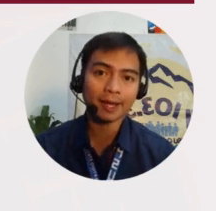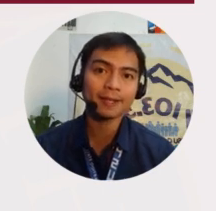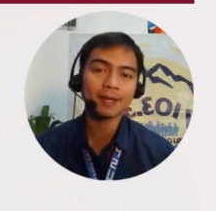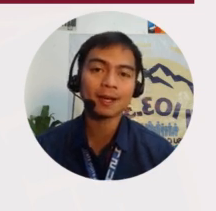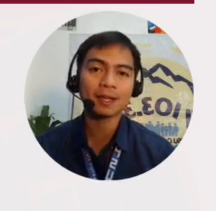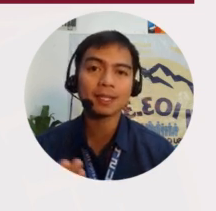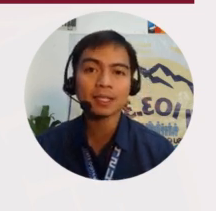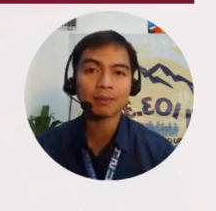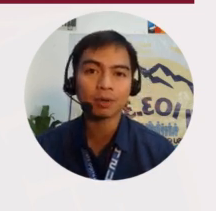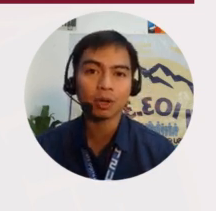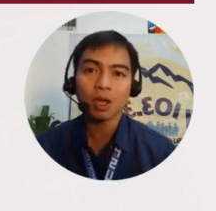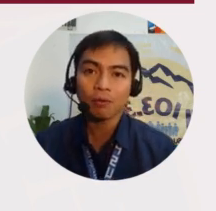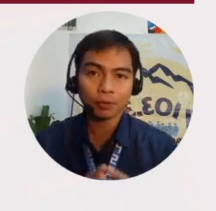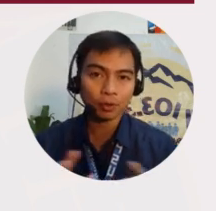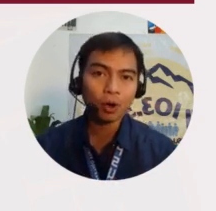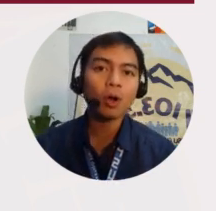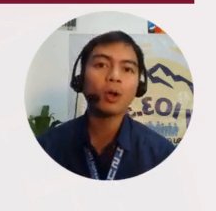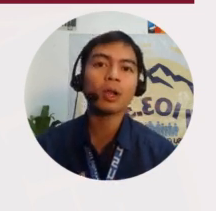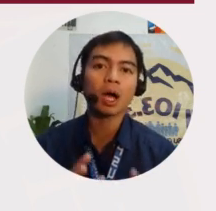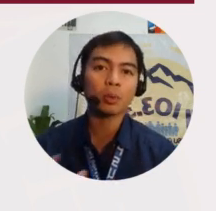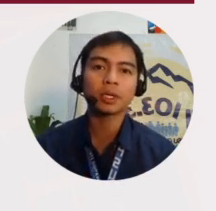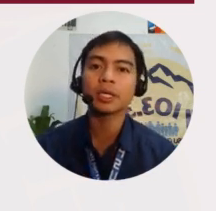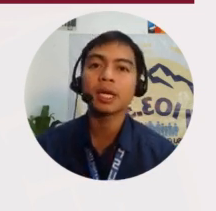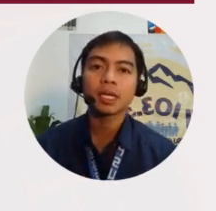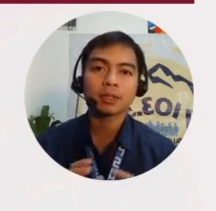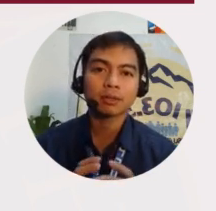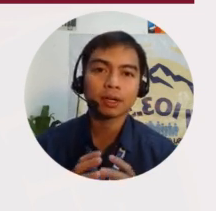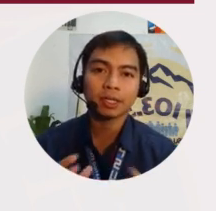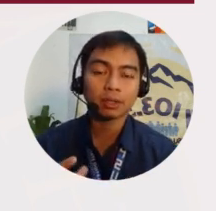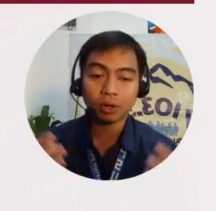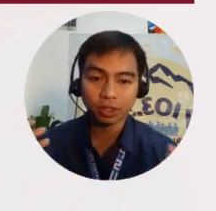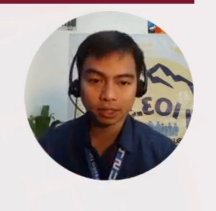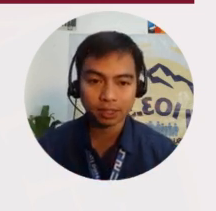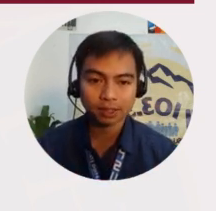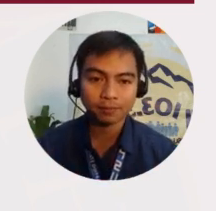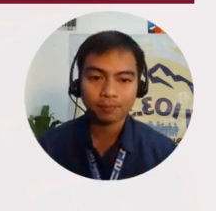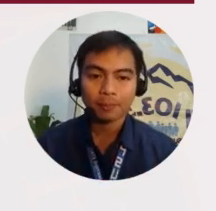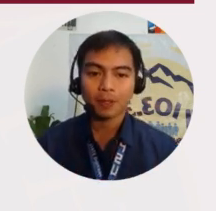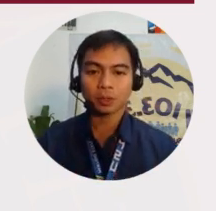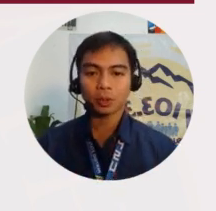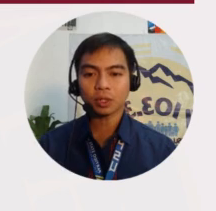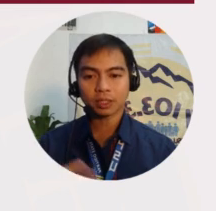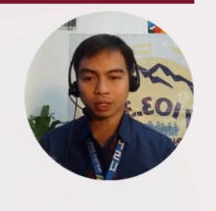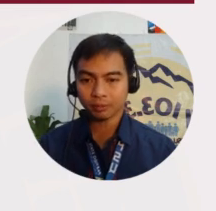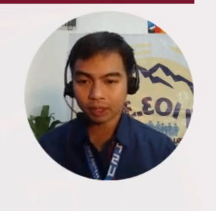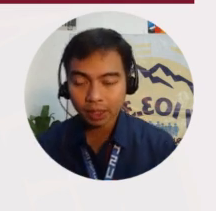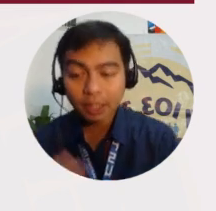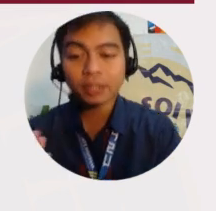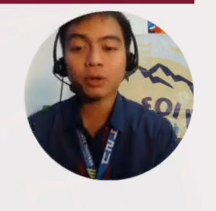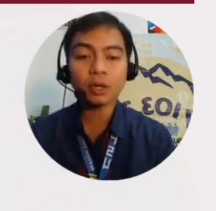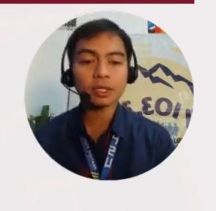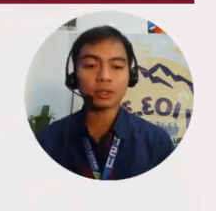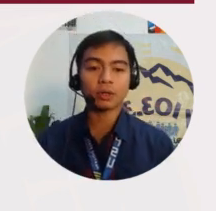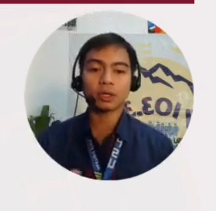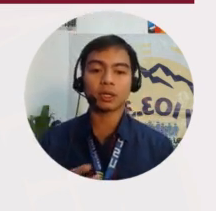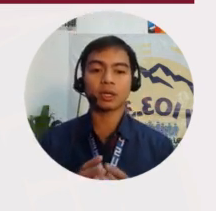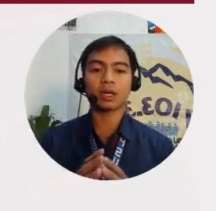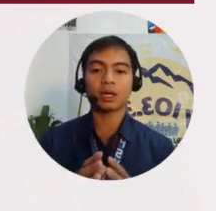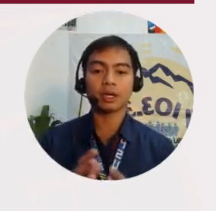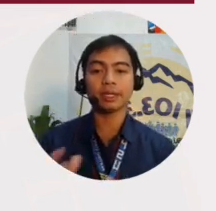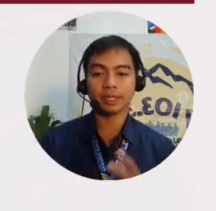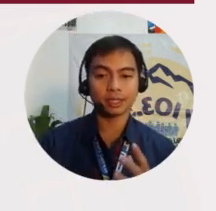watchable, and listenable for all our target audiences. So as a communicators